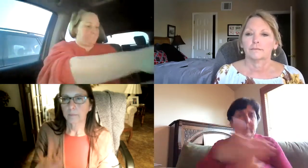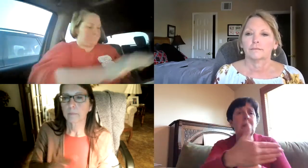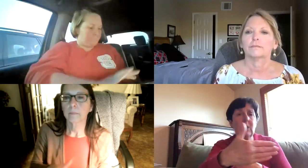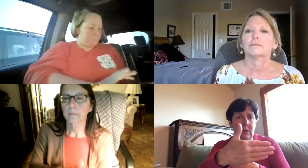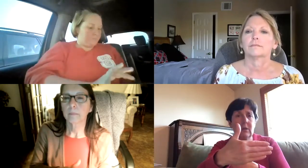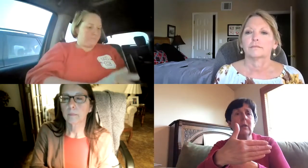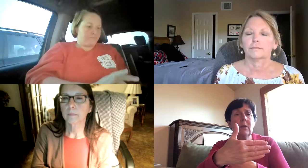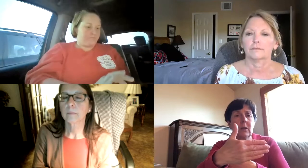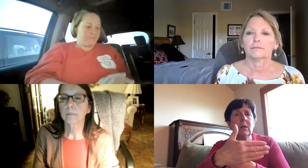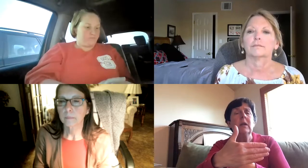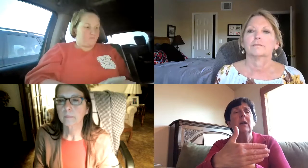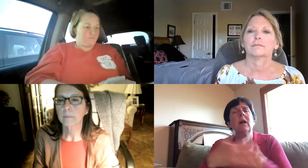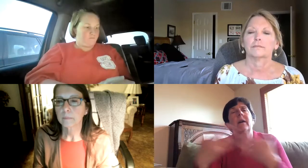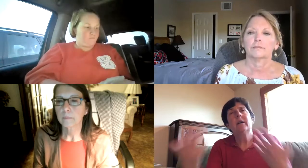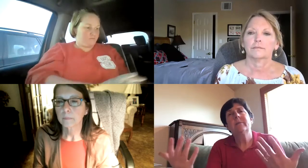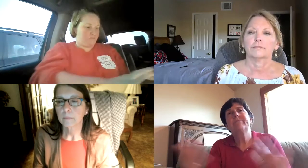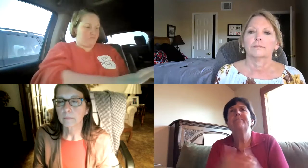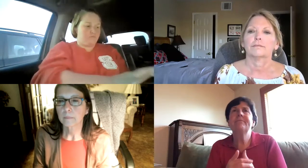room?